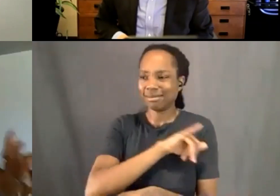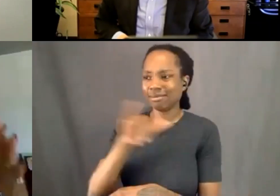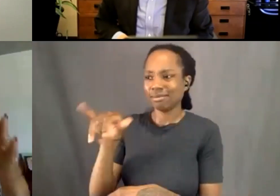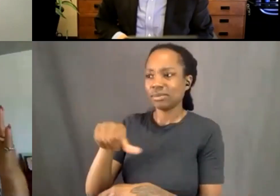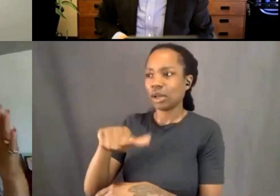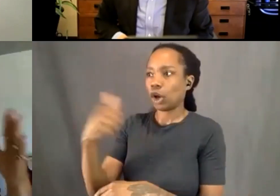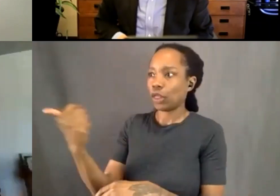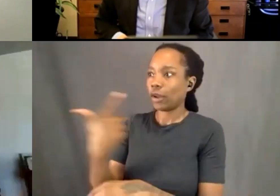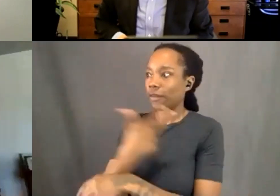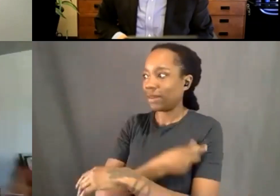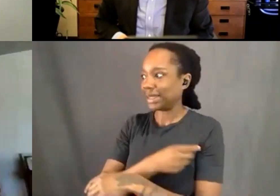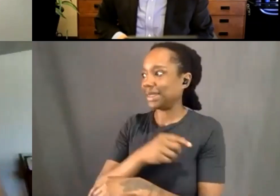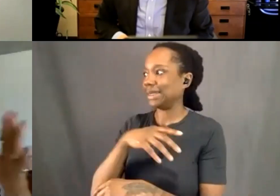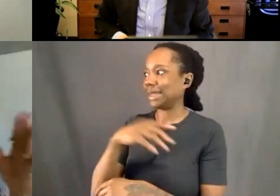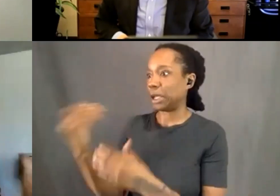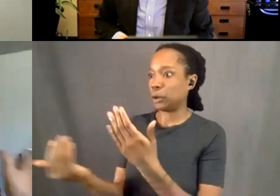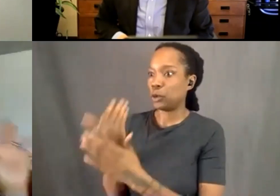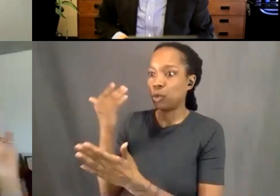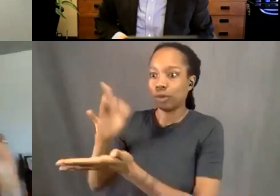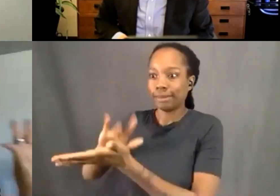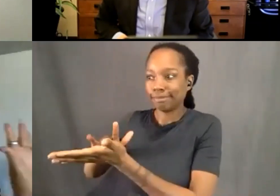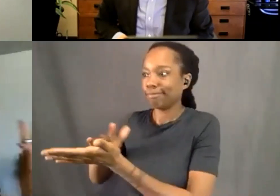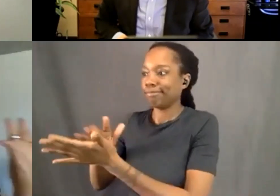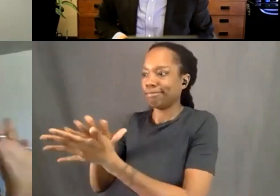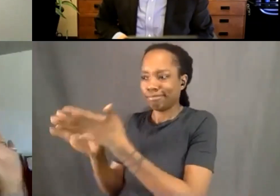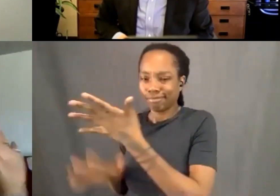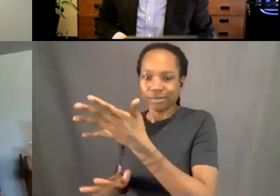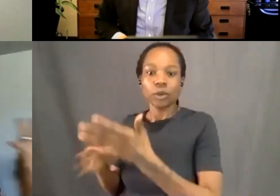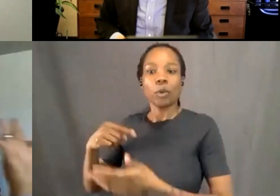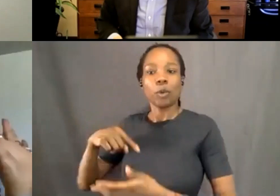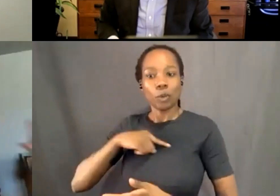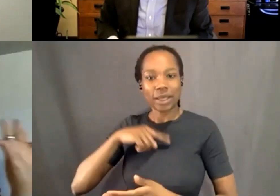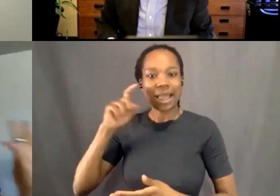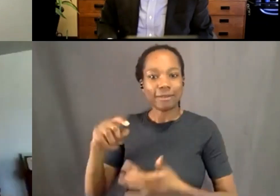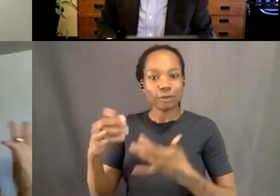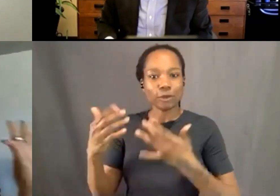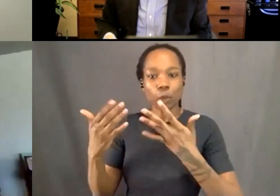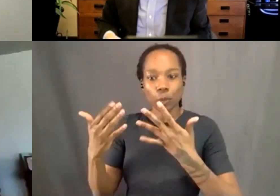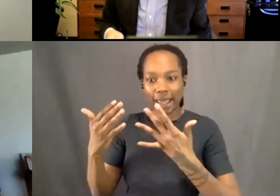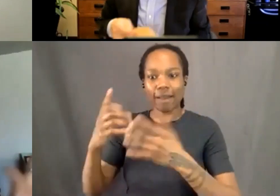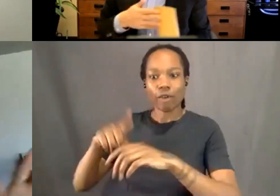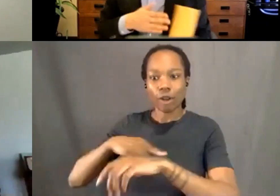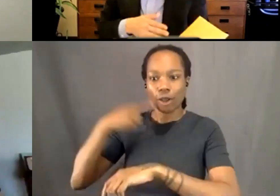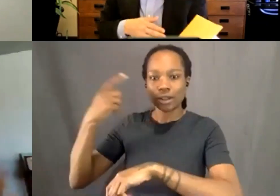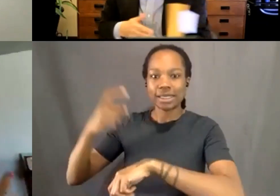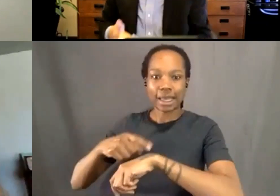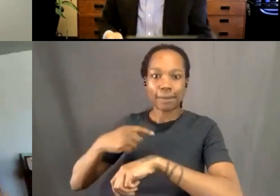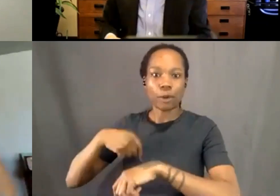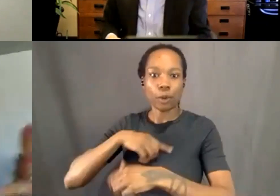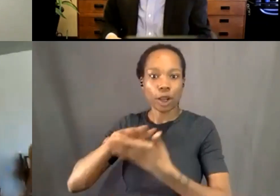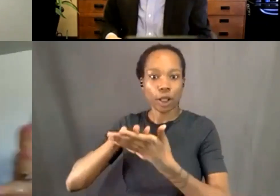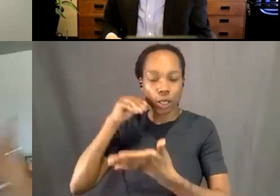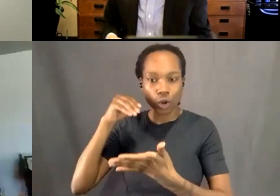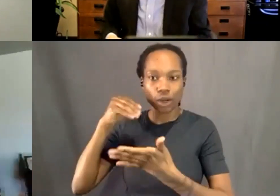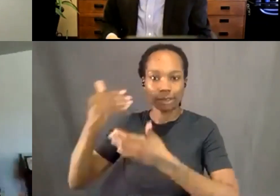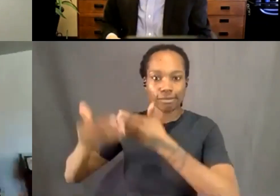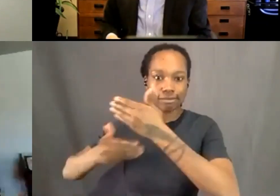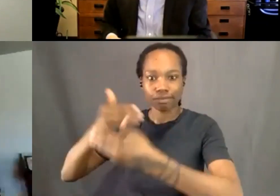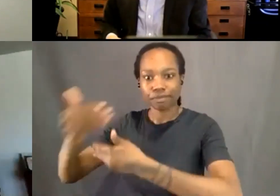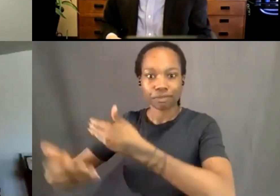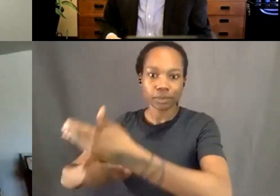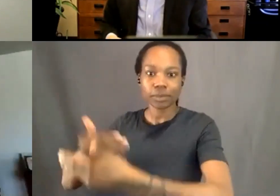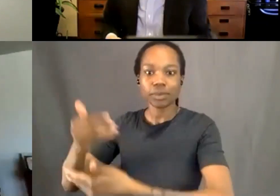other vaccines. We don't know until we've done it for a long time. And we're learning more and more as time goes on. And I think being honest up